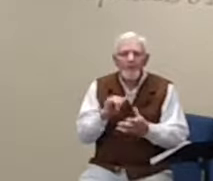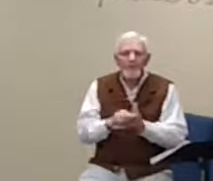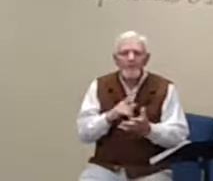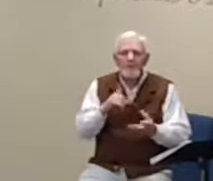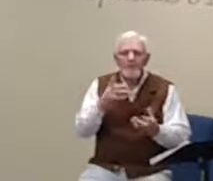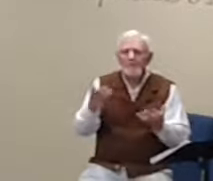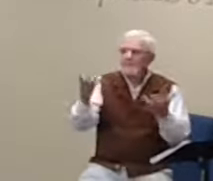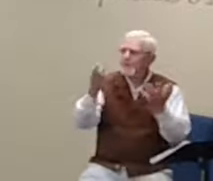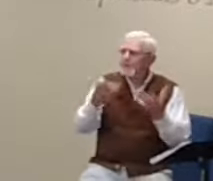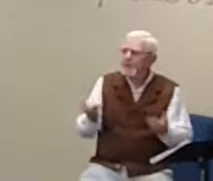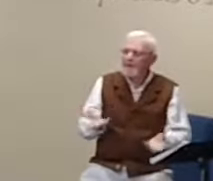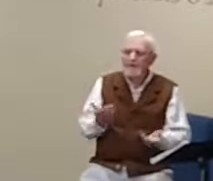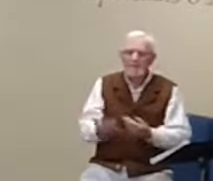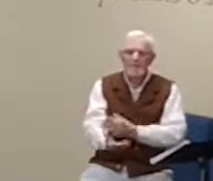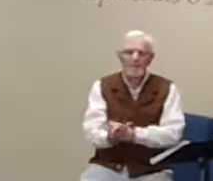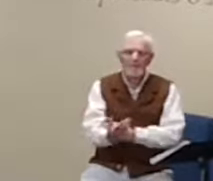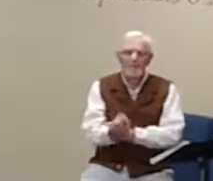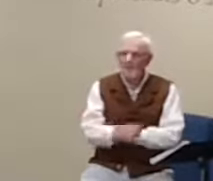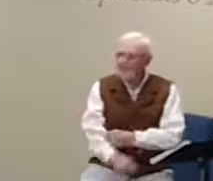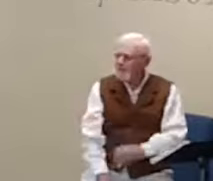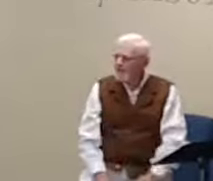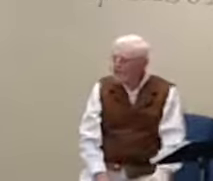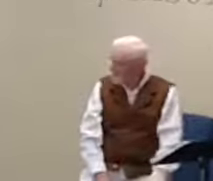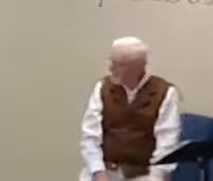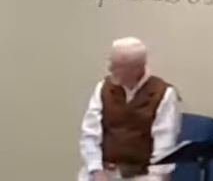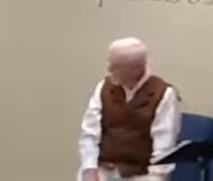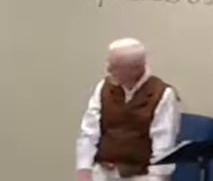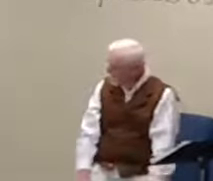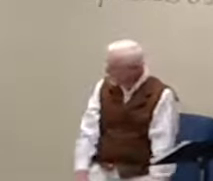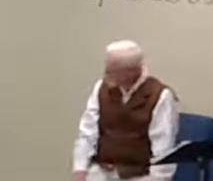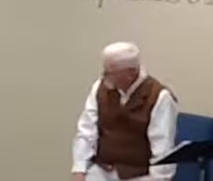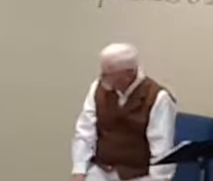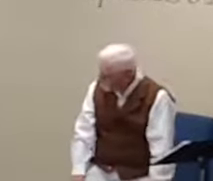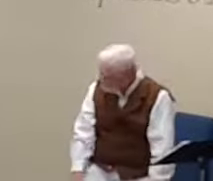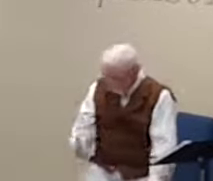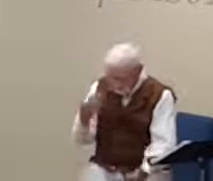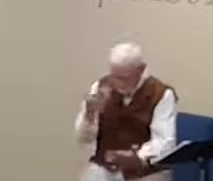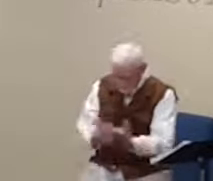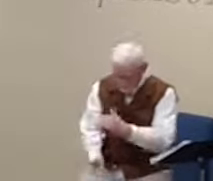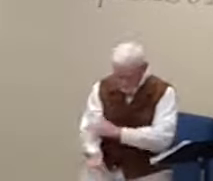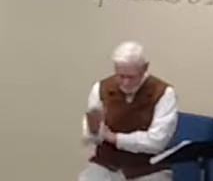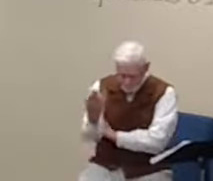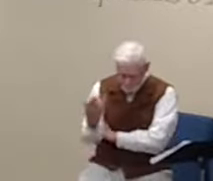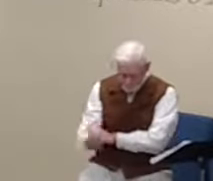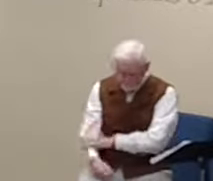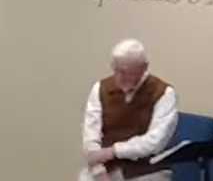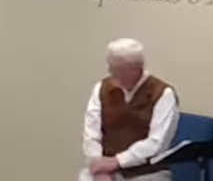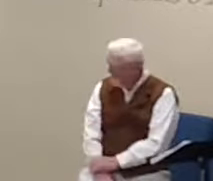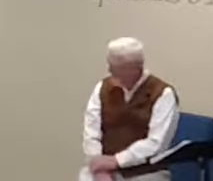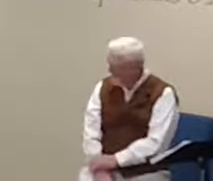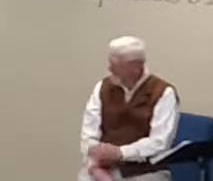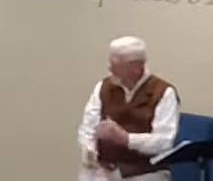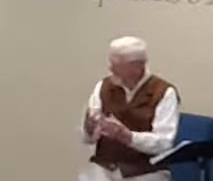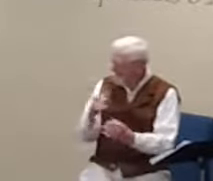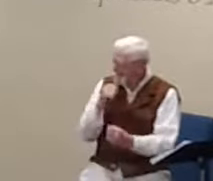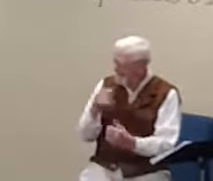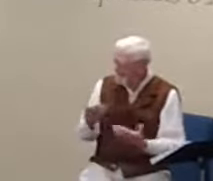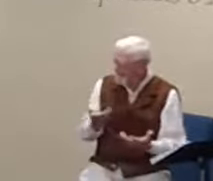you here this morning to do. All right. Okay. Good morning. It's almost like I haven't been here for a